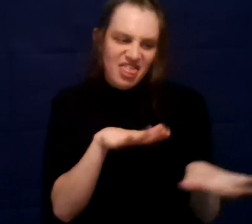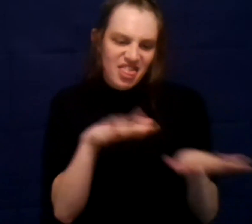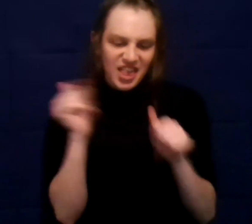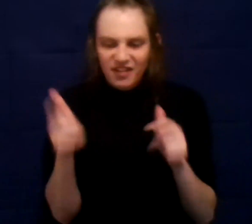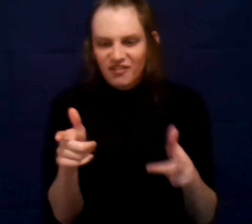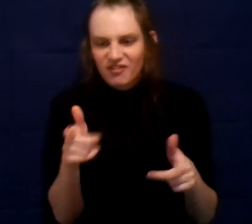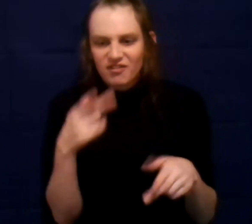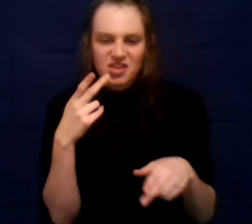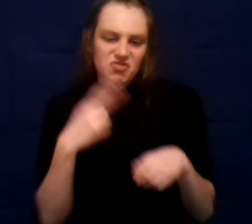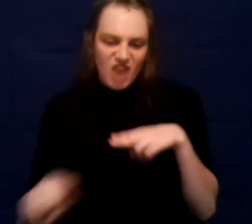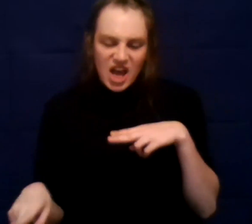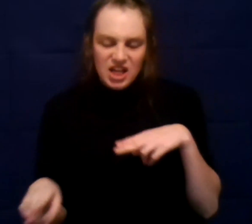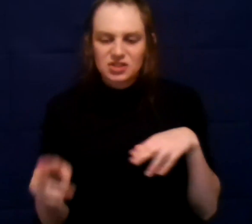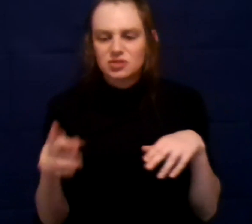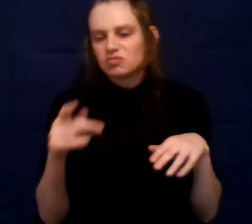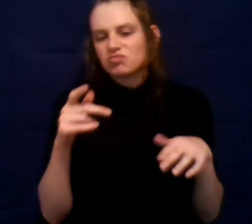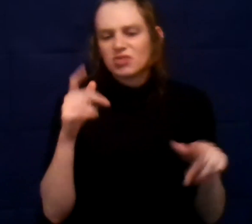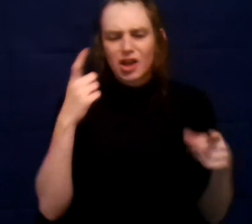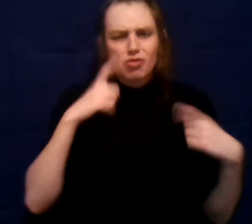in the car.